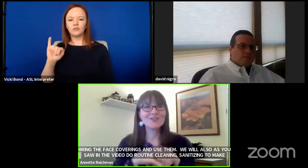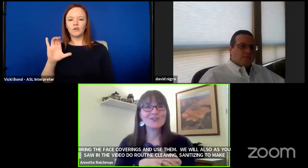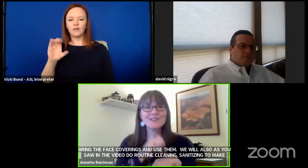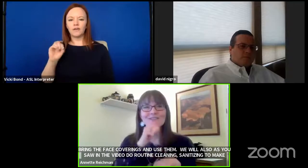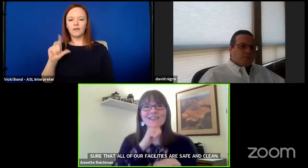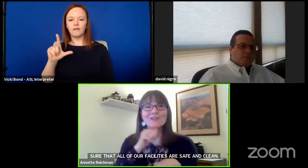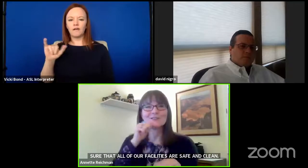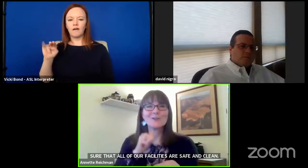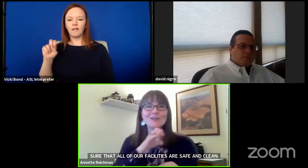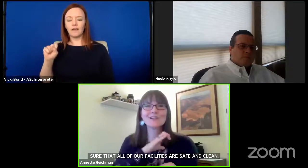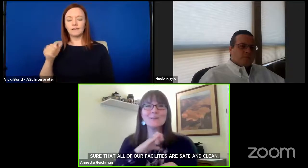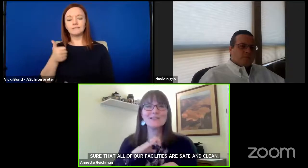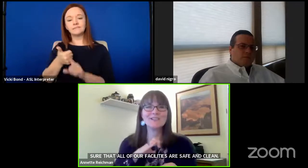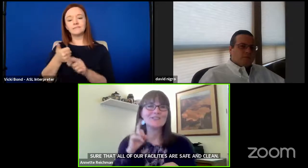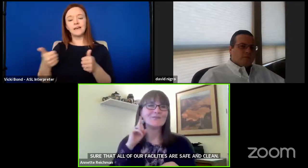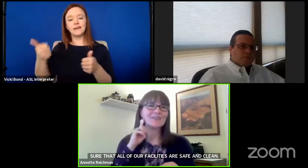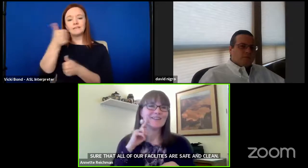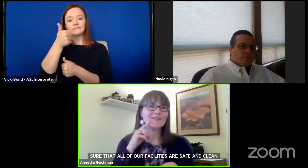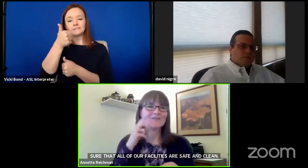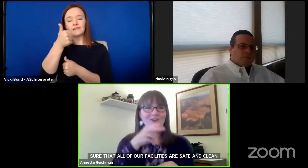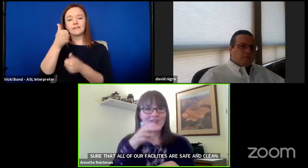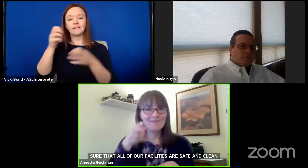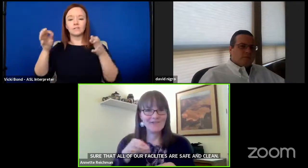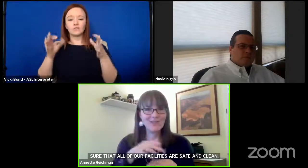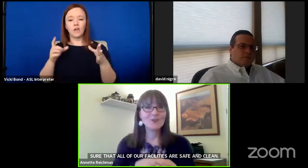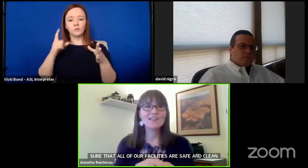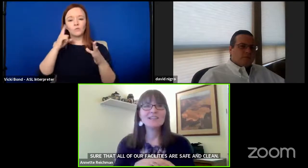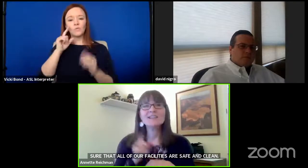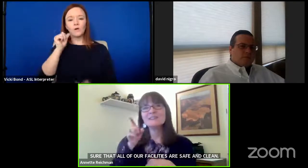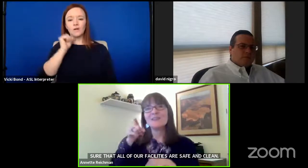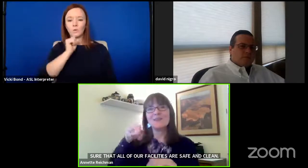Executive Director of the Arizona Commission for the Deaf and